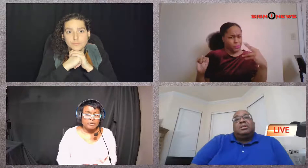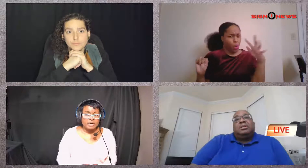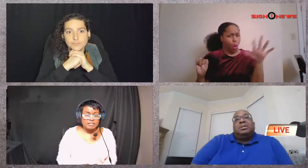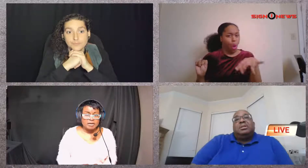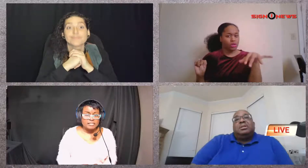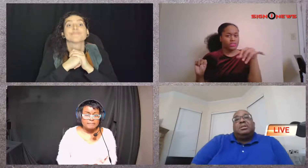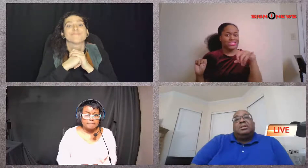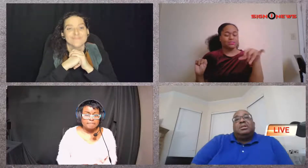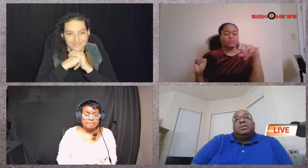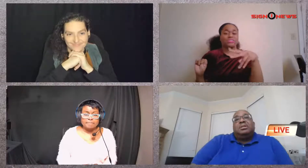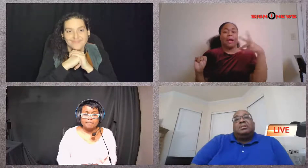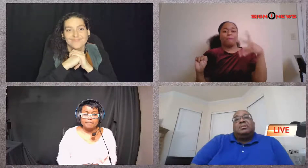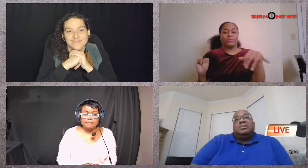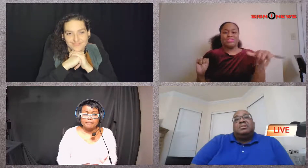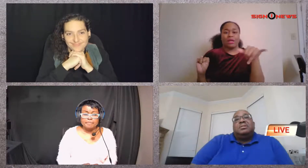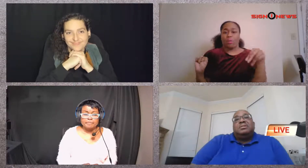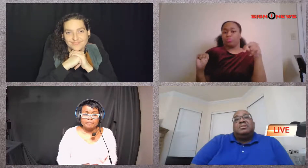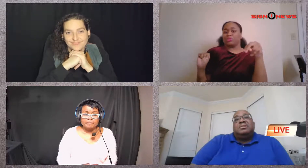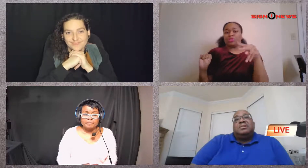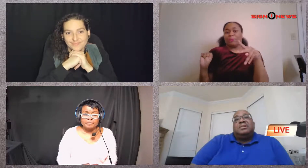Before I give you my thoughts